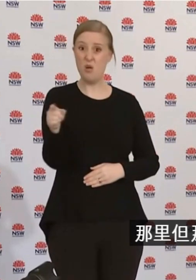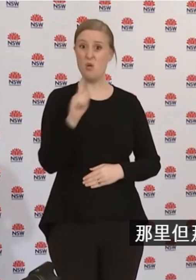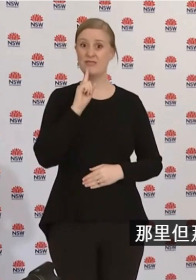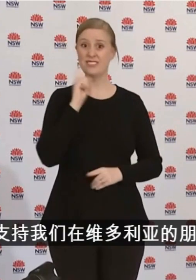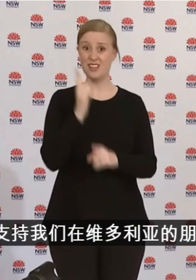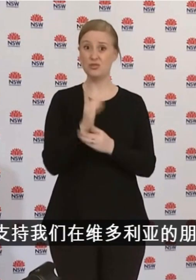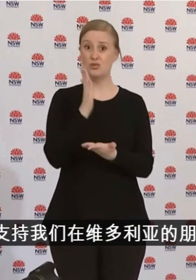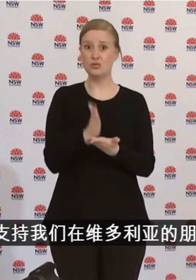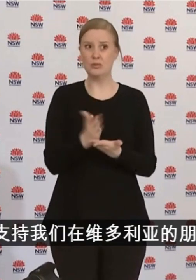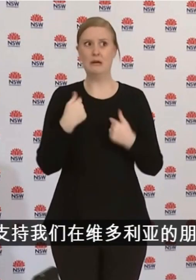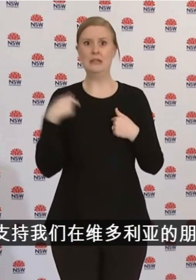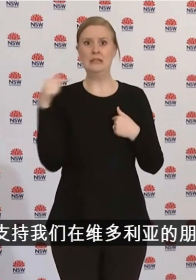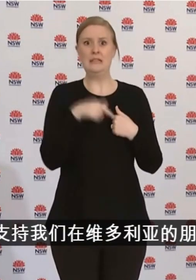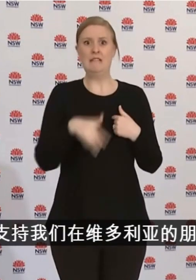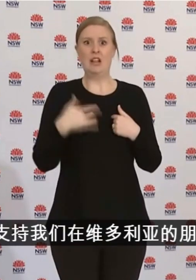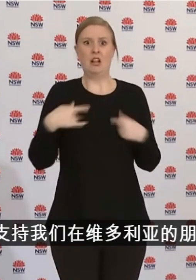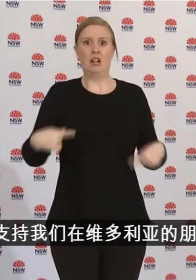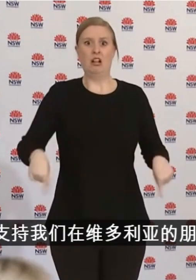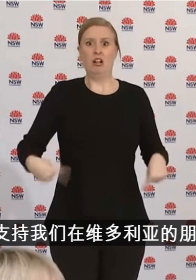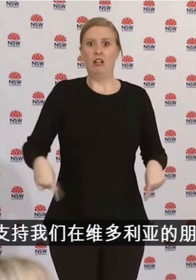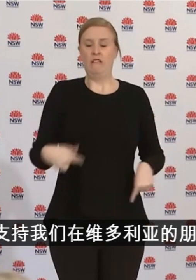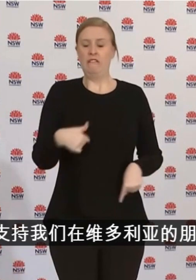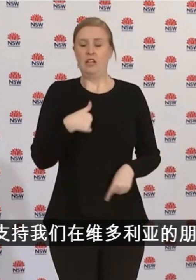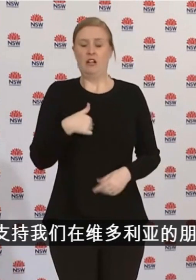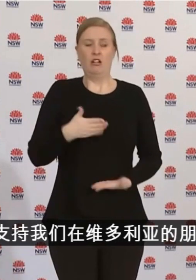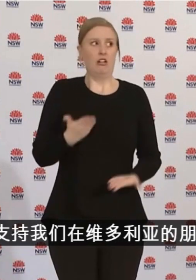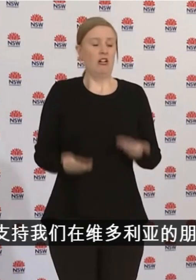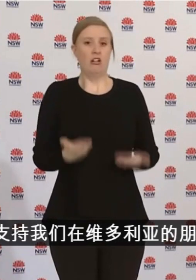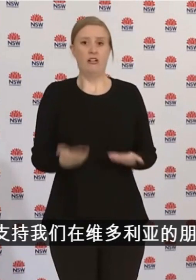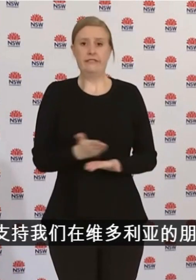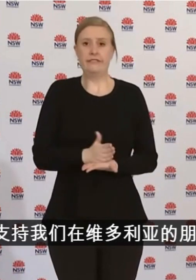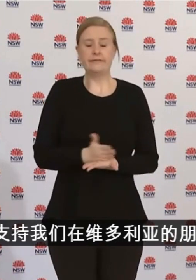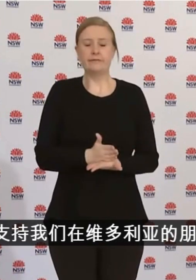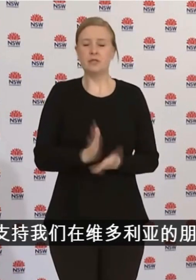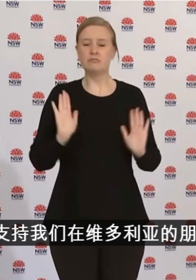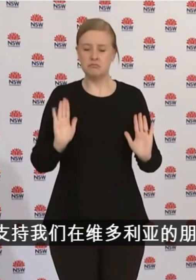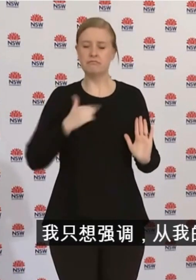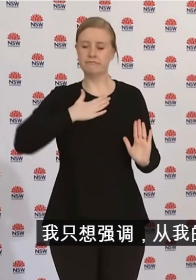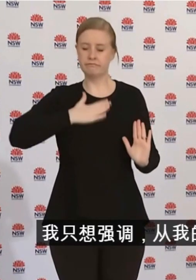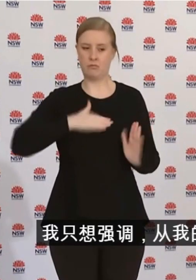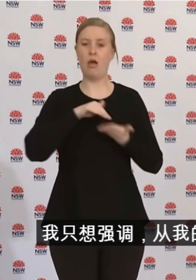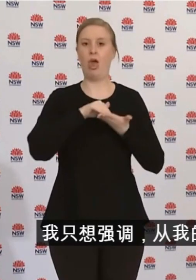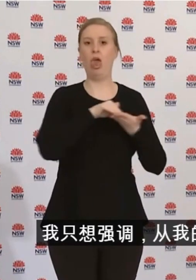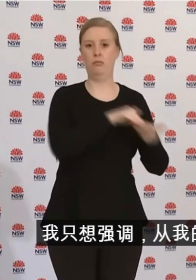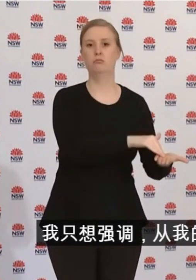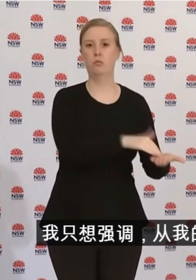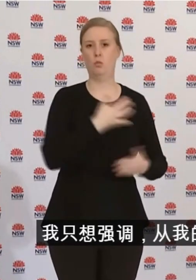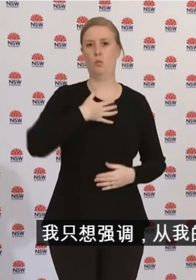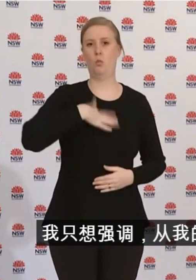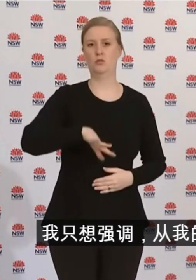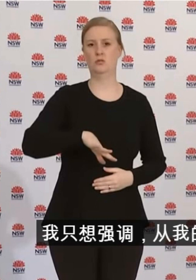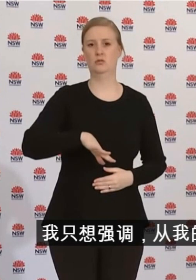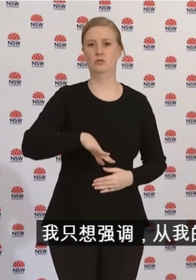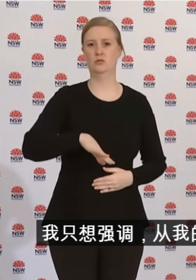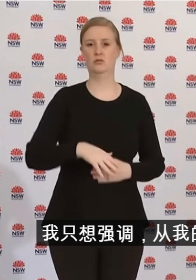do, to support our friends in Victoria, our fellow Australians in Victoria. I just want to emphasise that from my